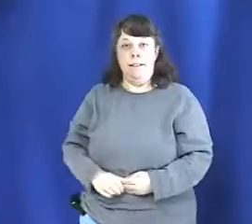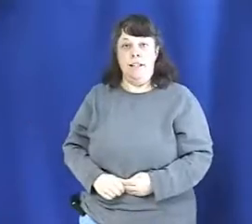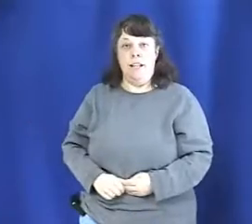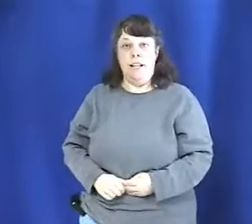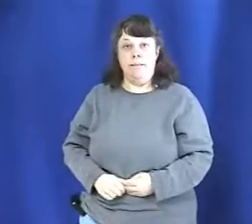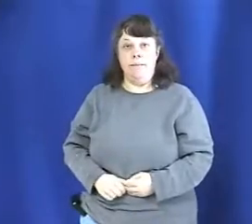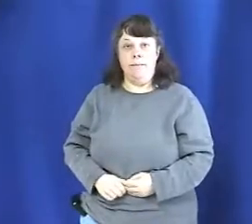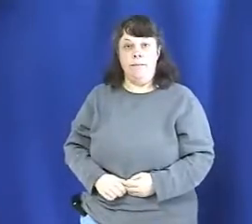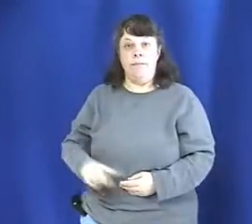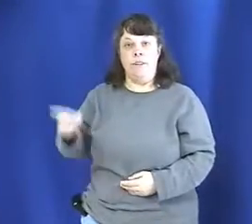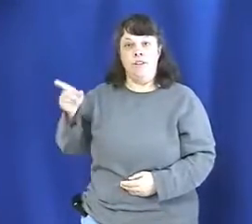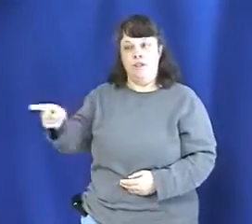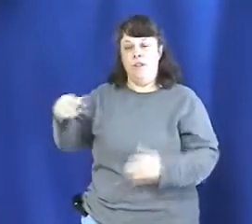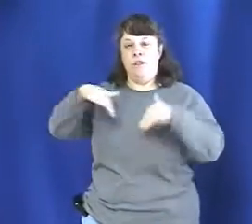Did you get it?